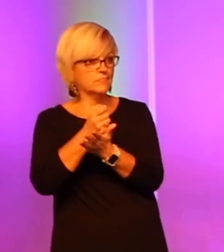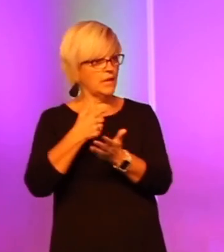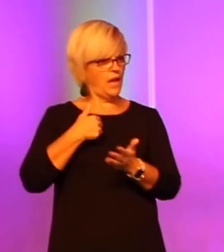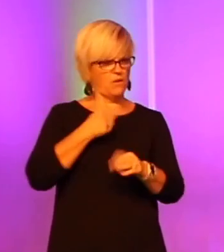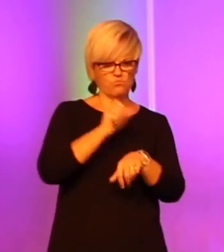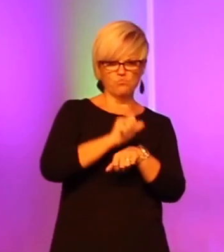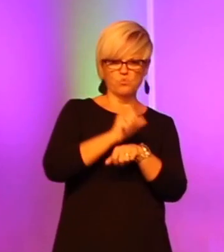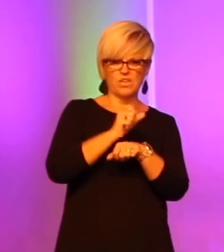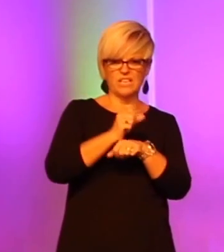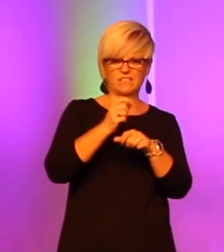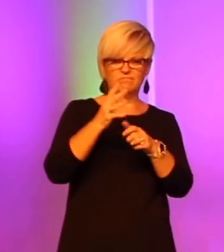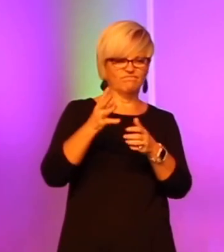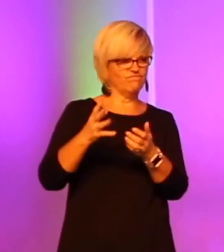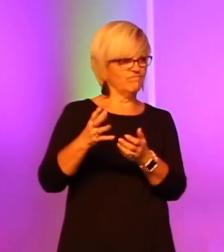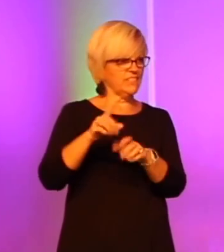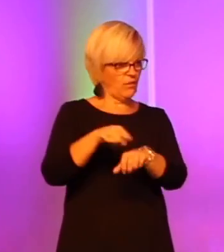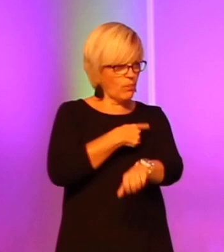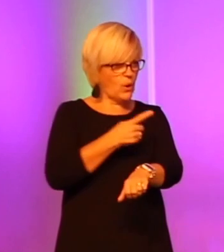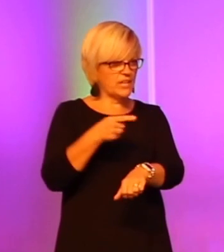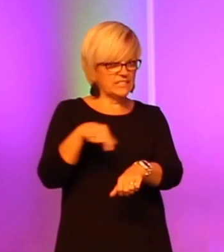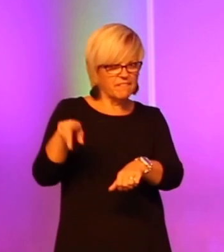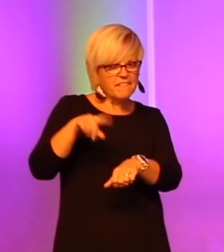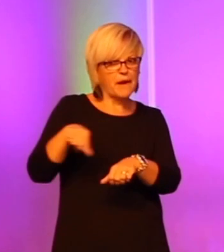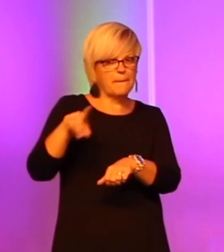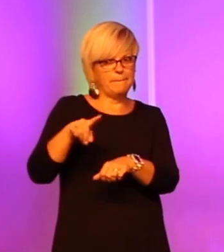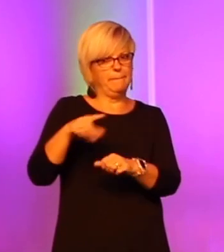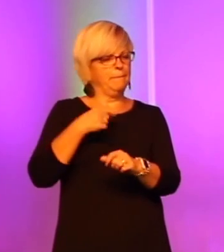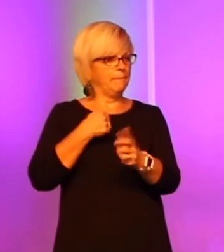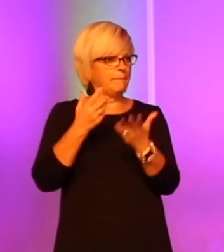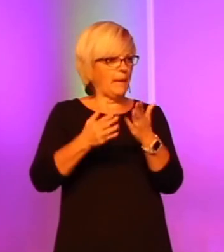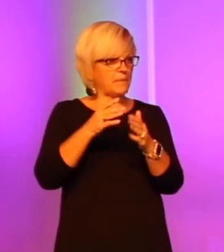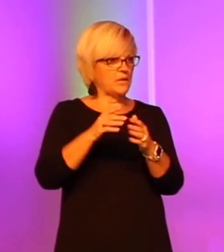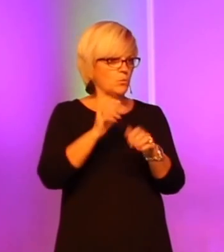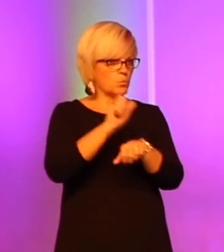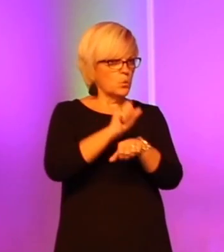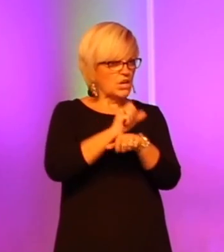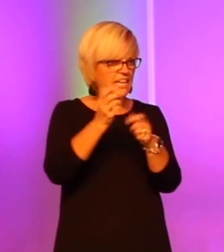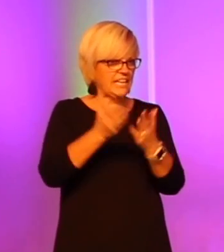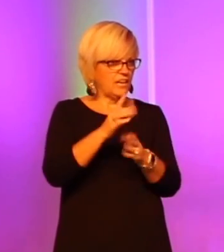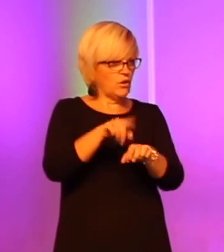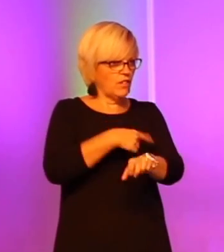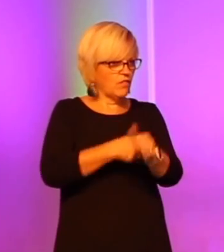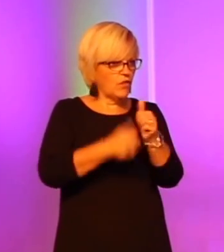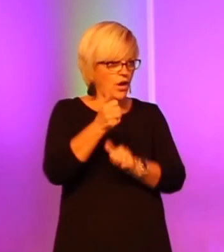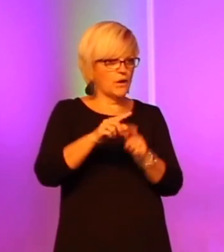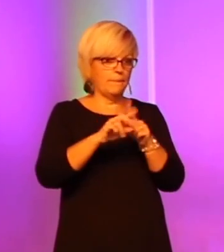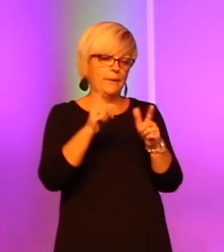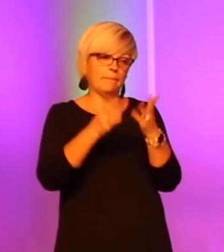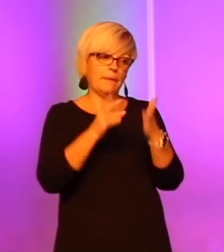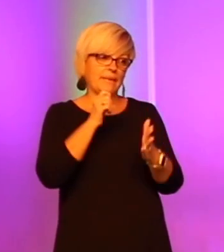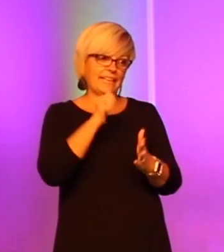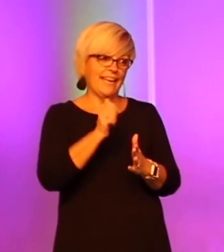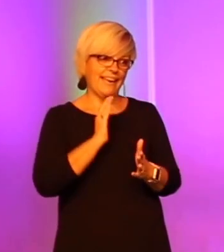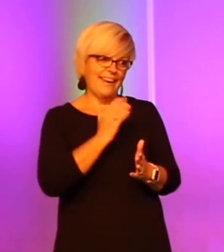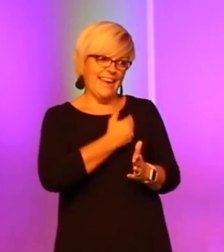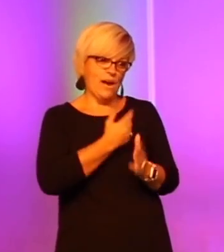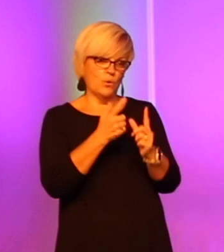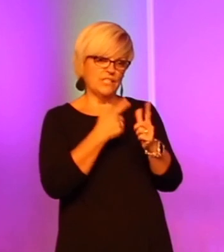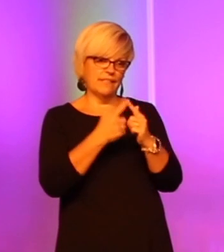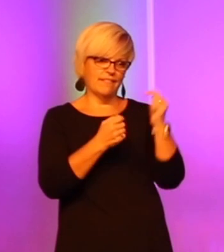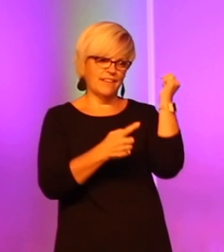it may not be ours to take. The recognition at our job may not really be ours to take in a certain situation, and we're tempted